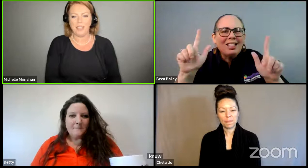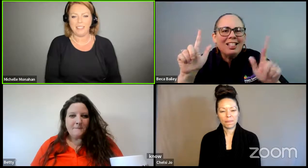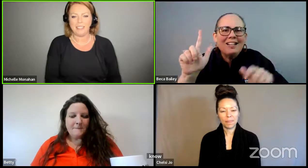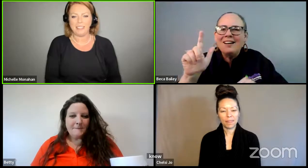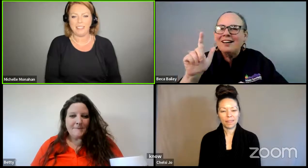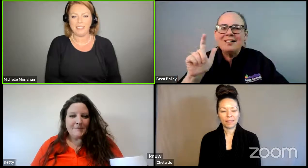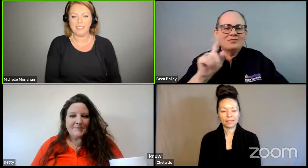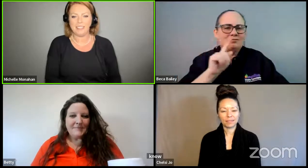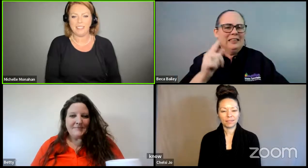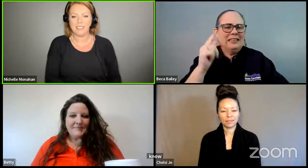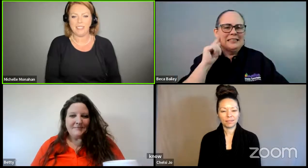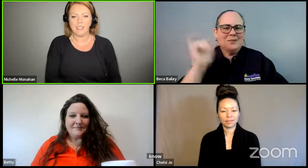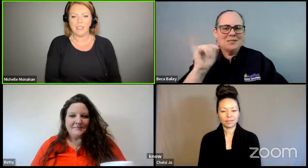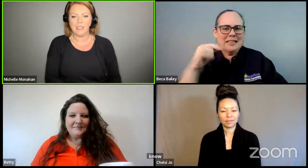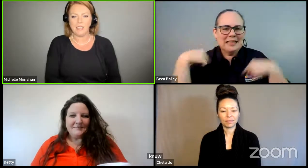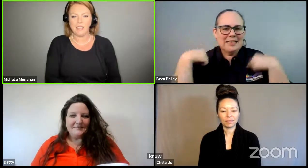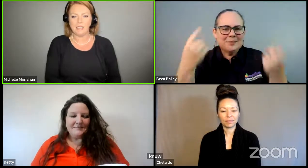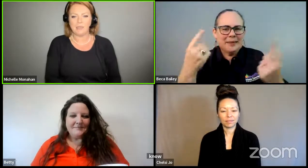All right.